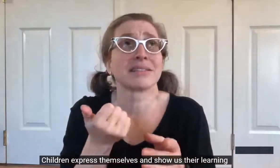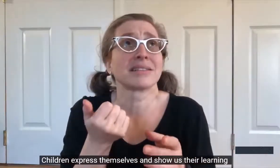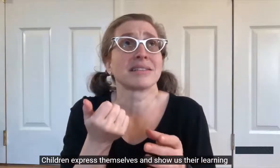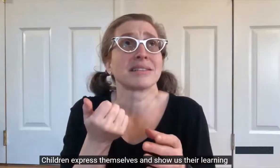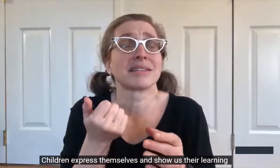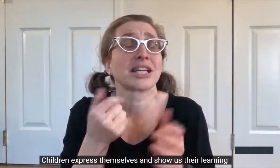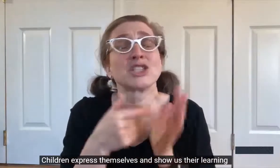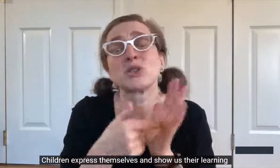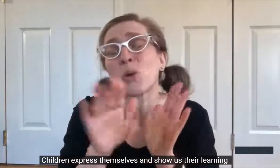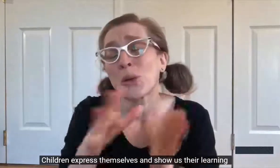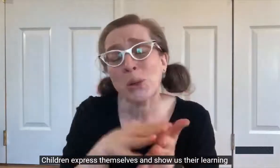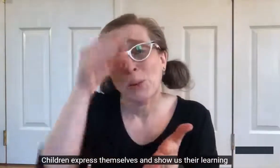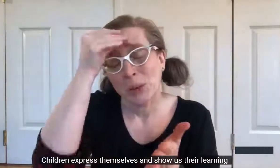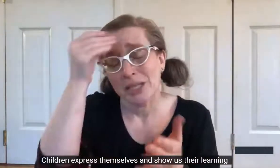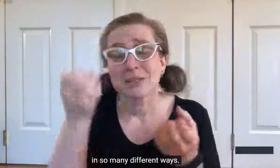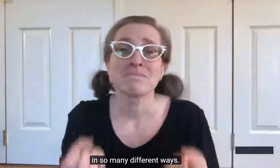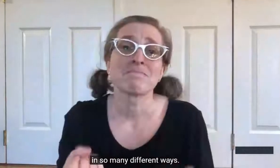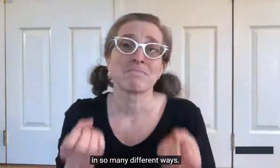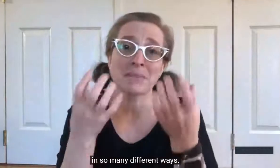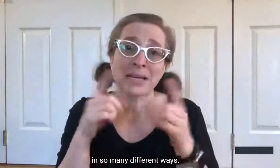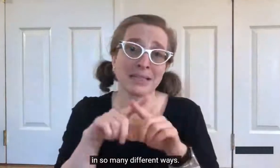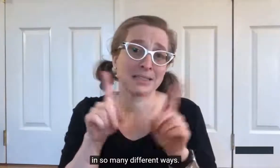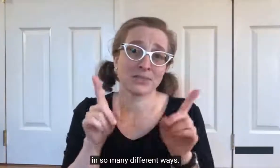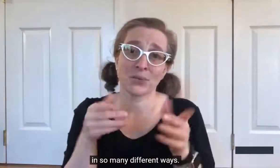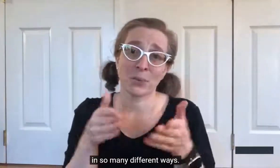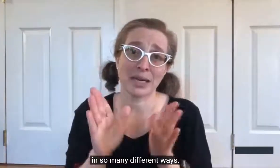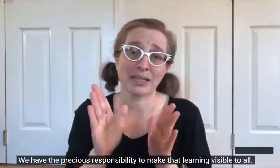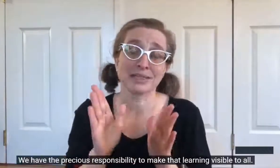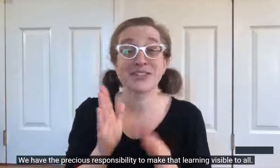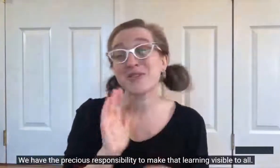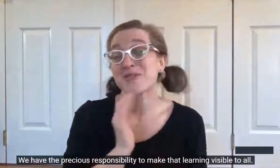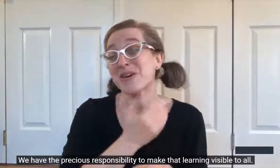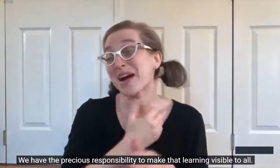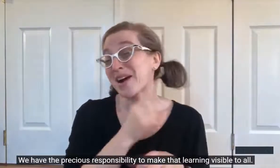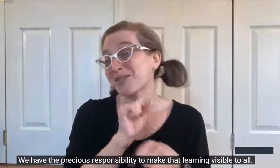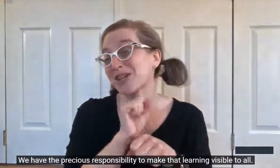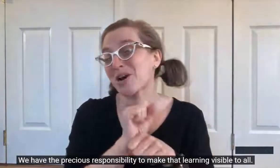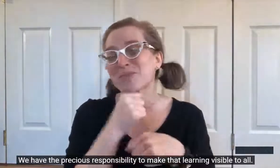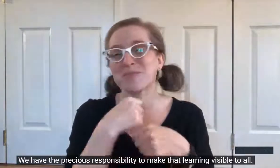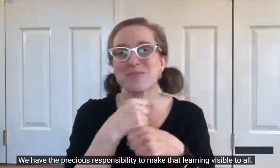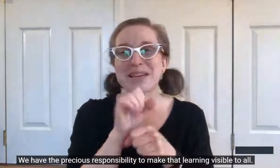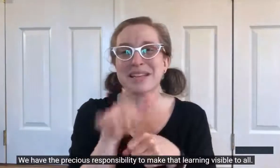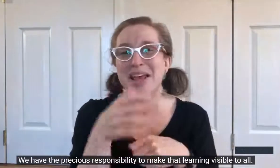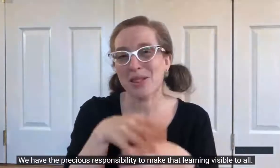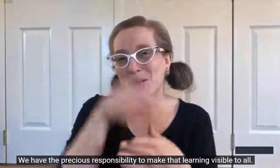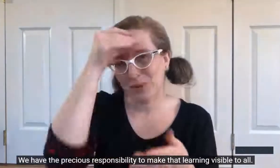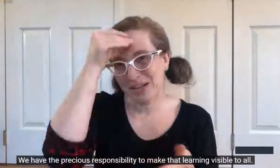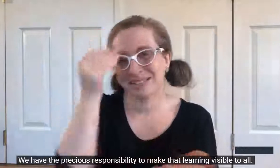languages in order to express themselves, so that they can show us their learning in so many different ways, is amazing. We have